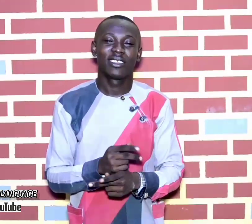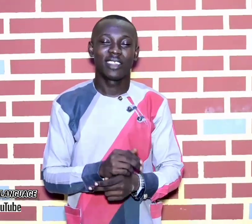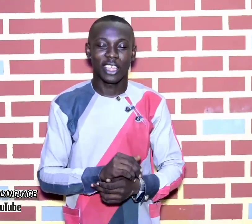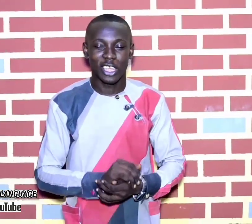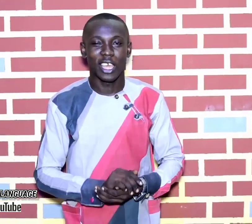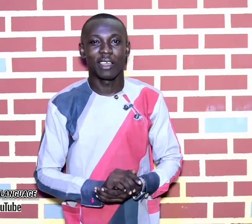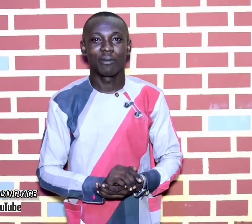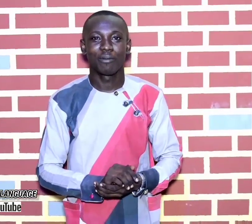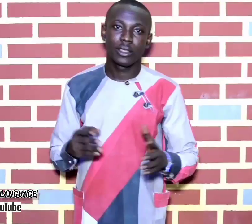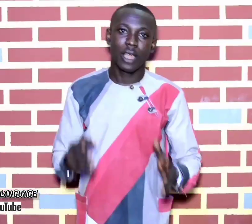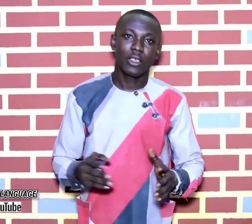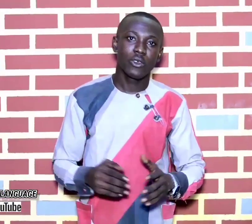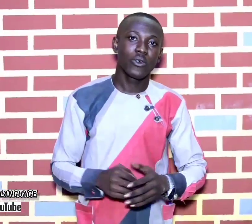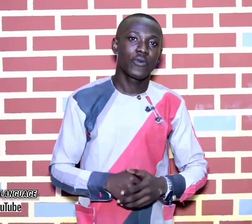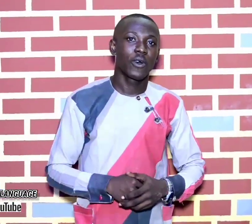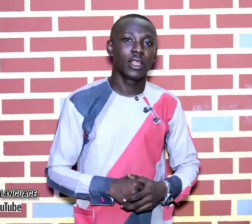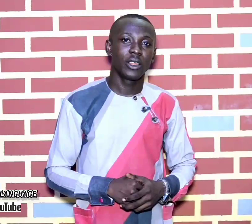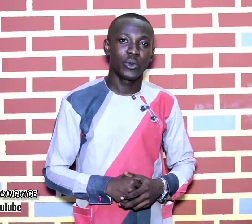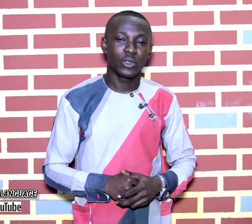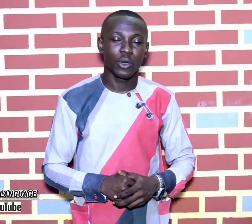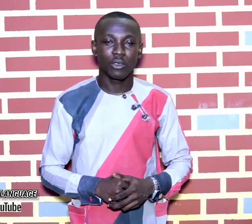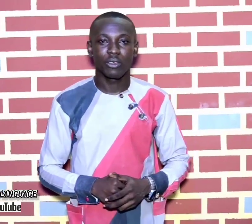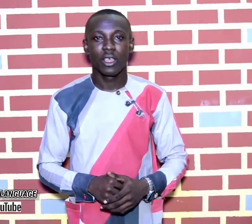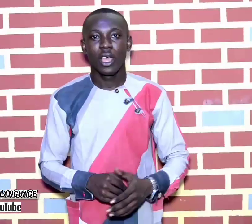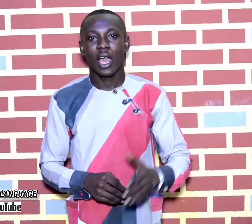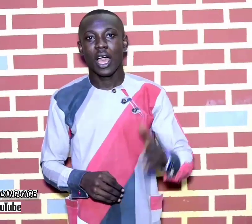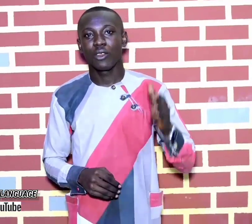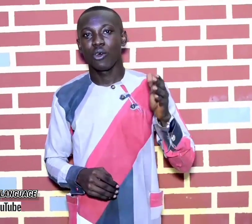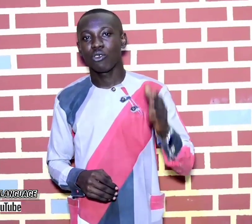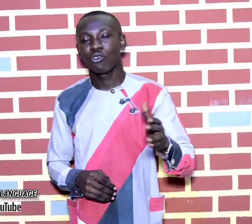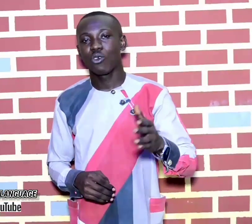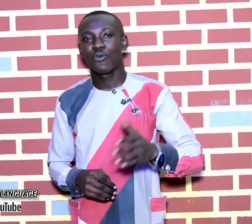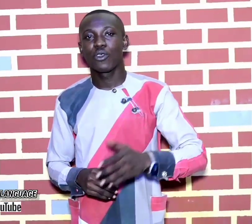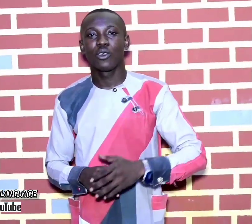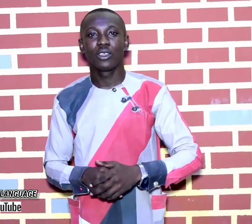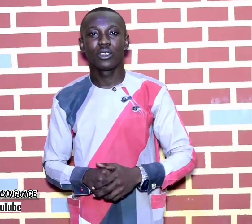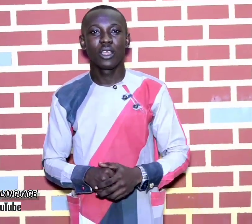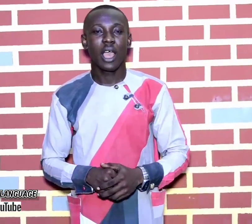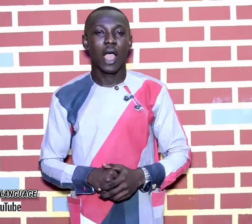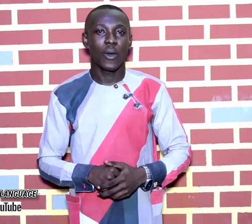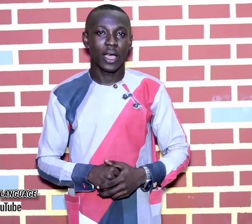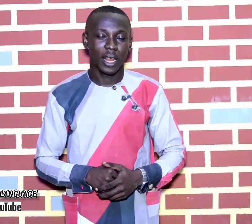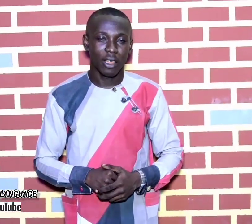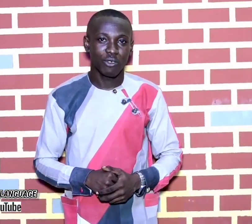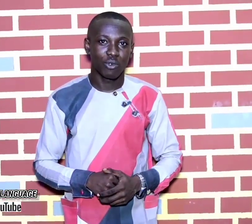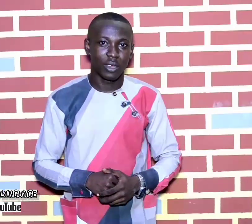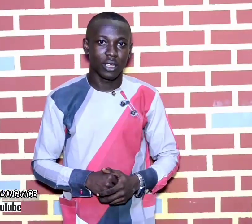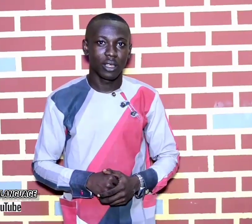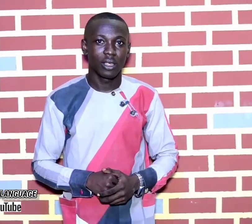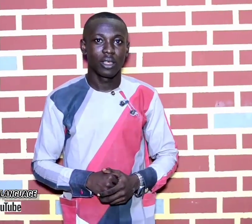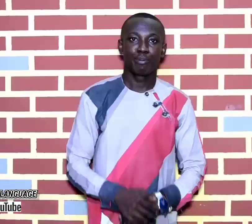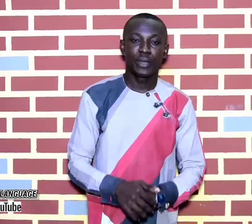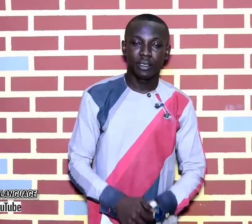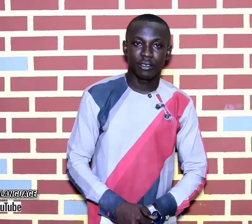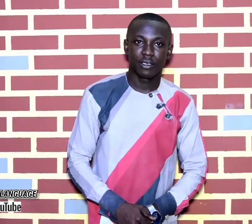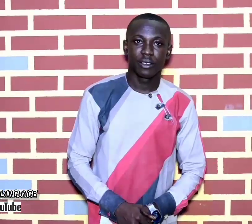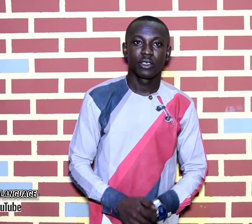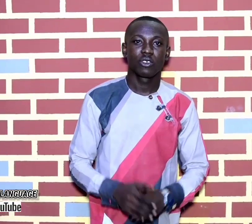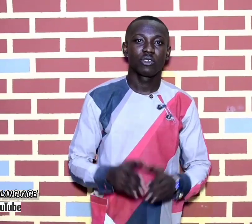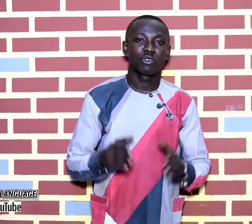Take care. Thank you for learning with us and also following our class today. Please